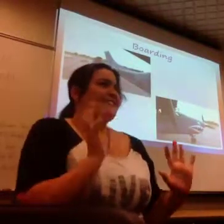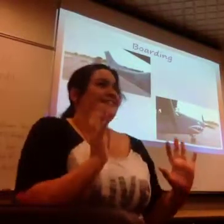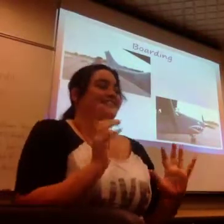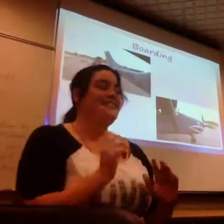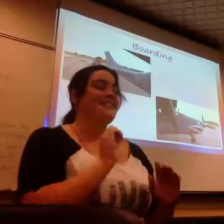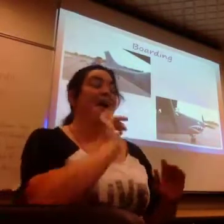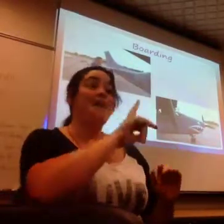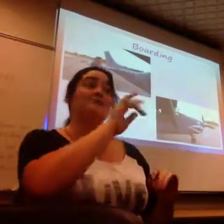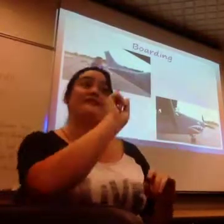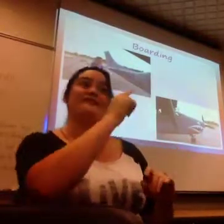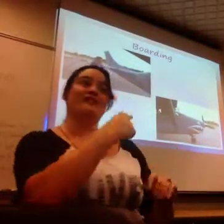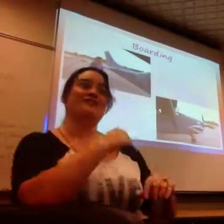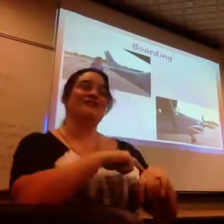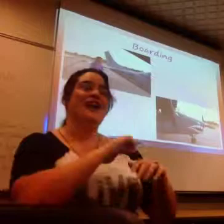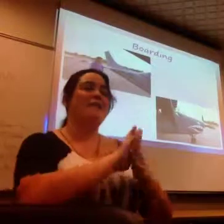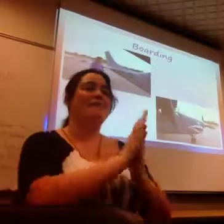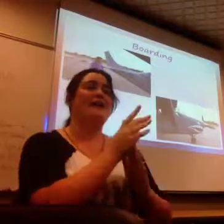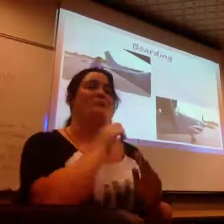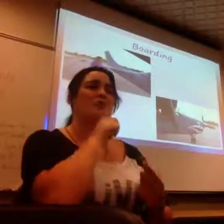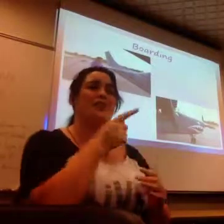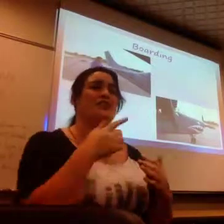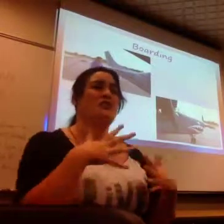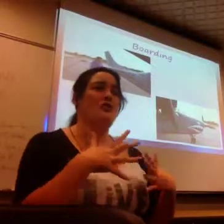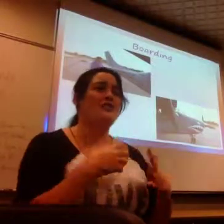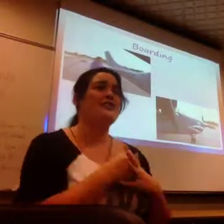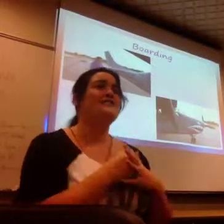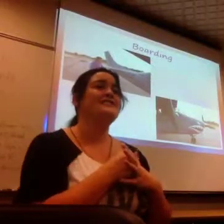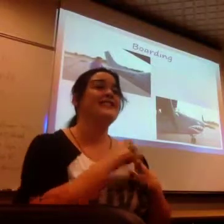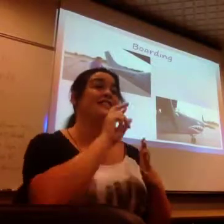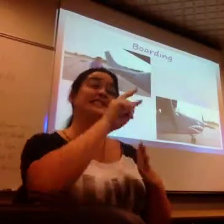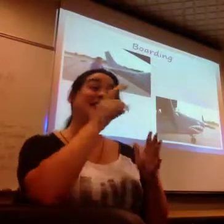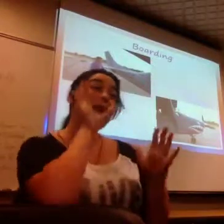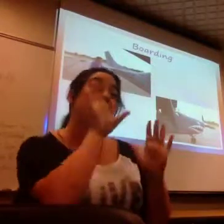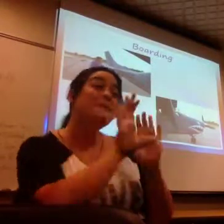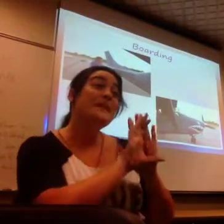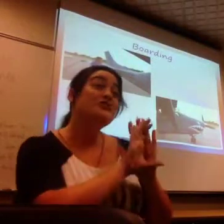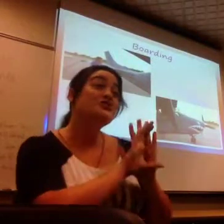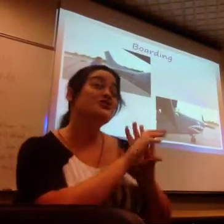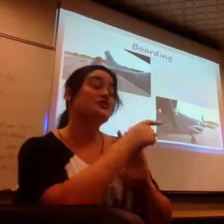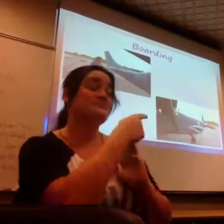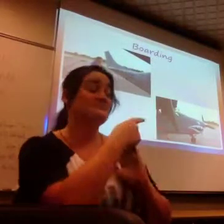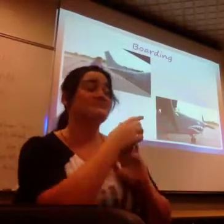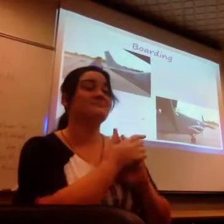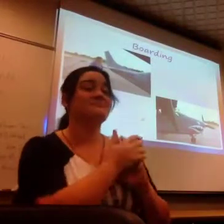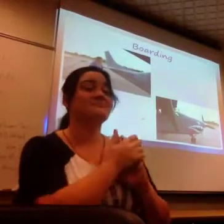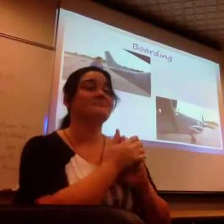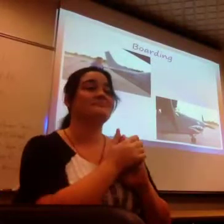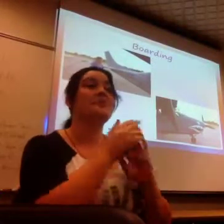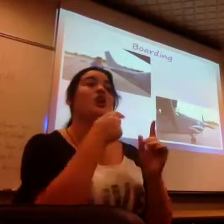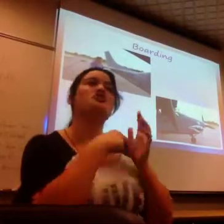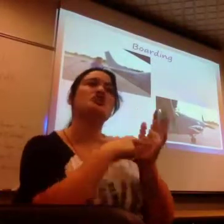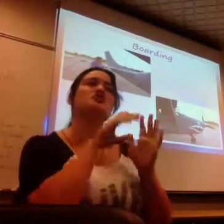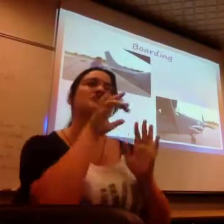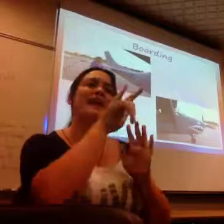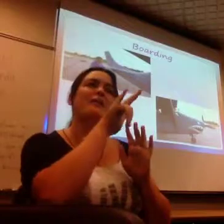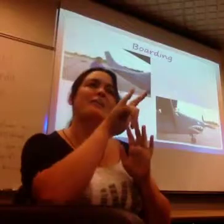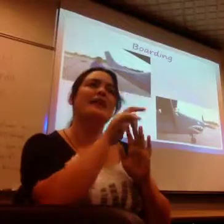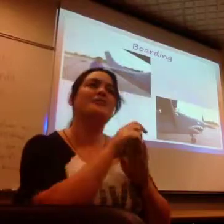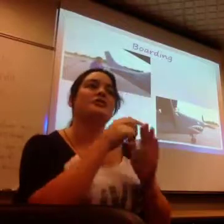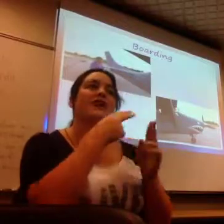nervous. And this second picture shows the plane. They call it the shark for the plane,